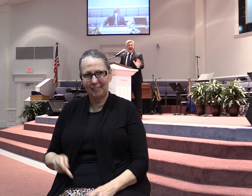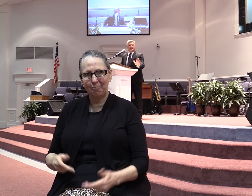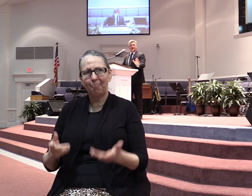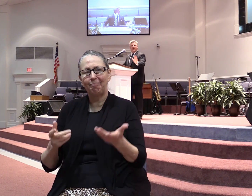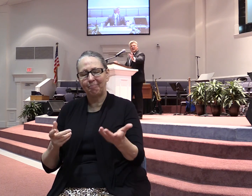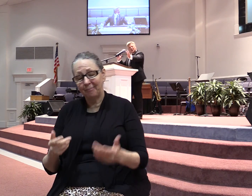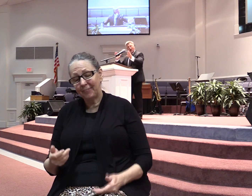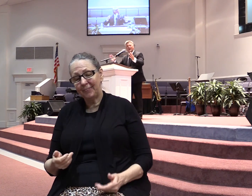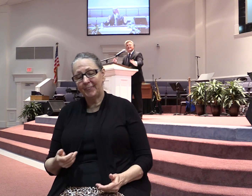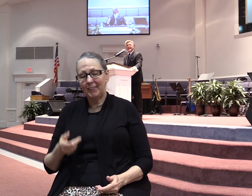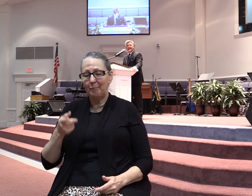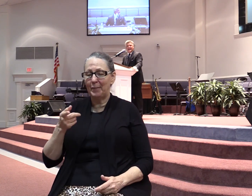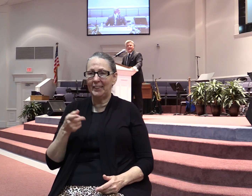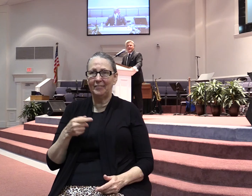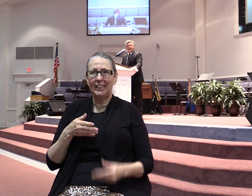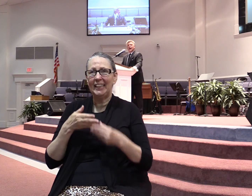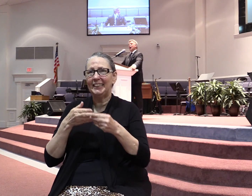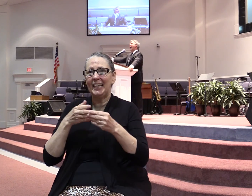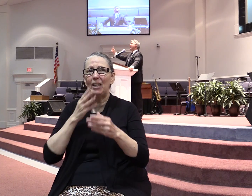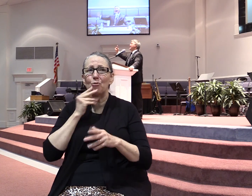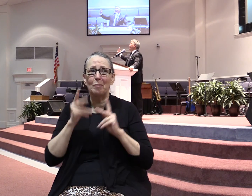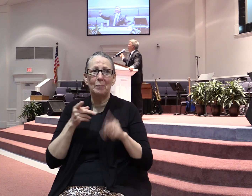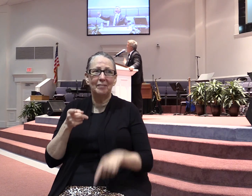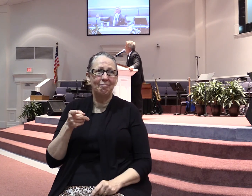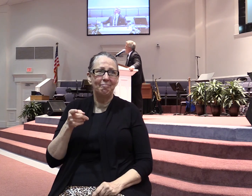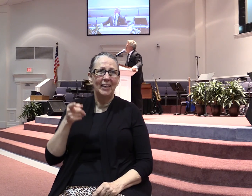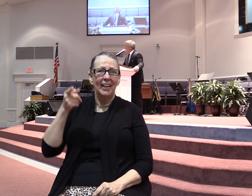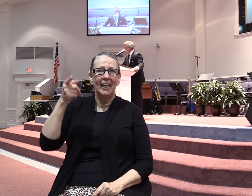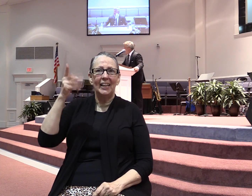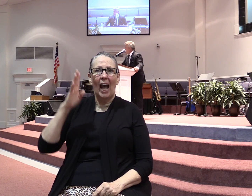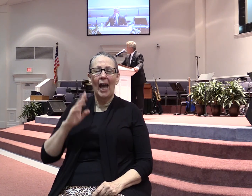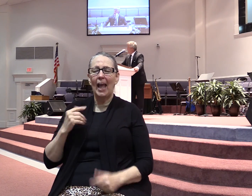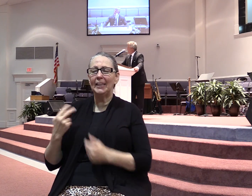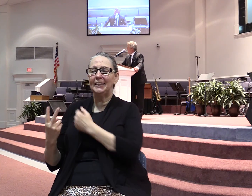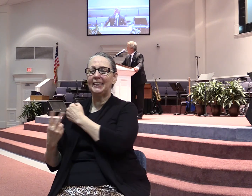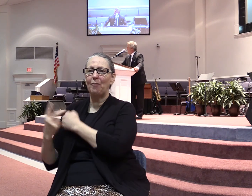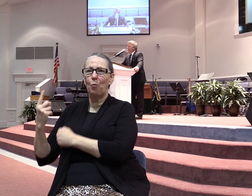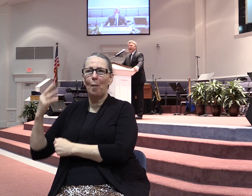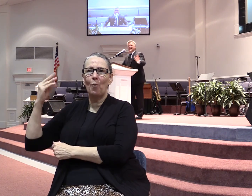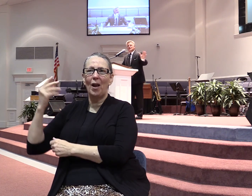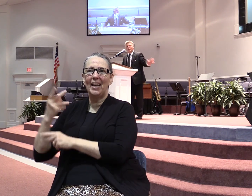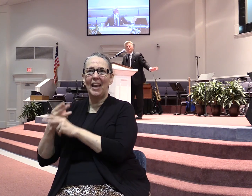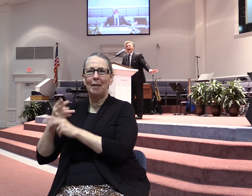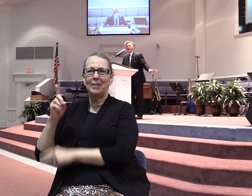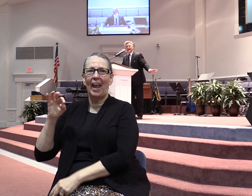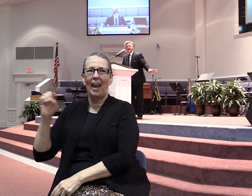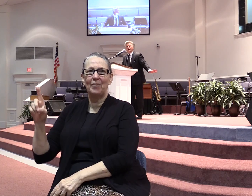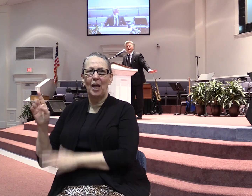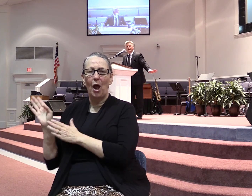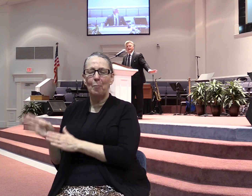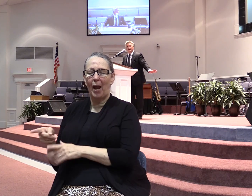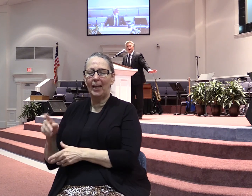to fathom that while Saul is leading, God has a little boy named David that he's